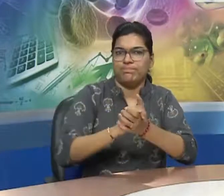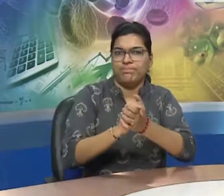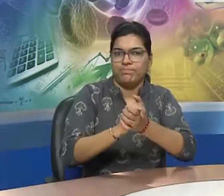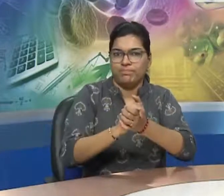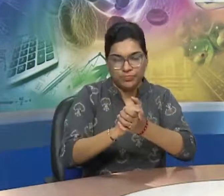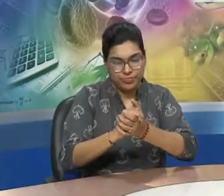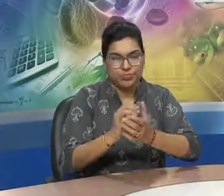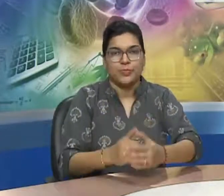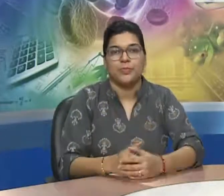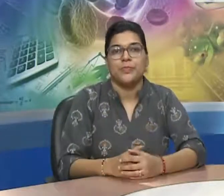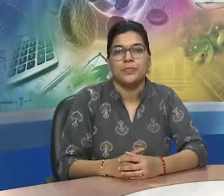Handshake.